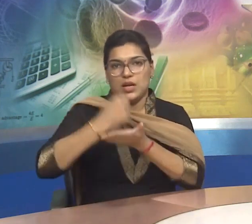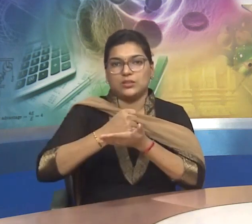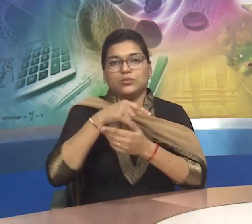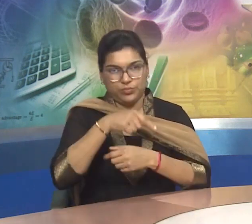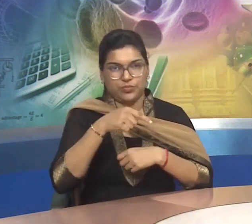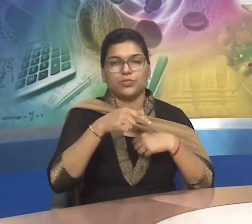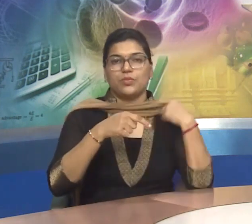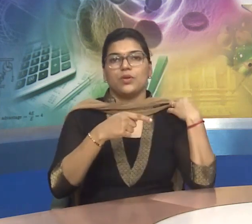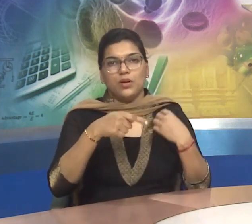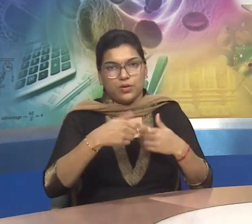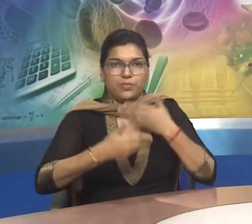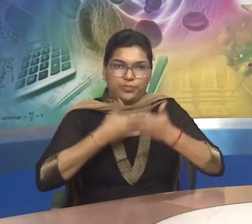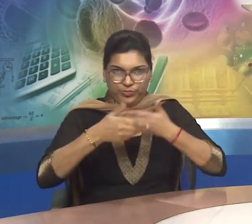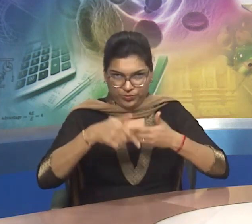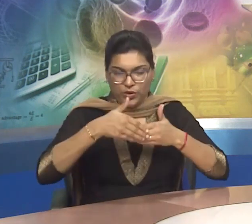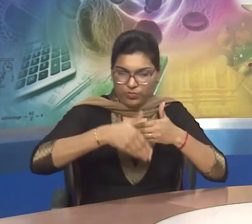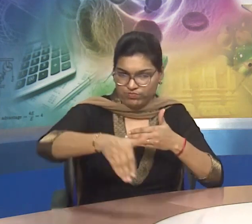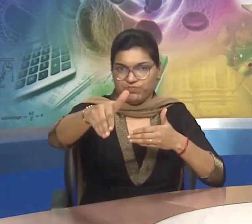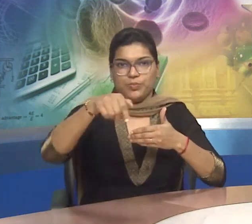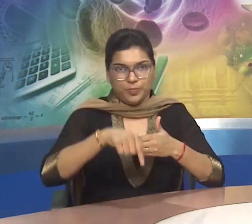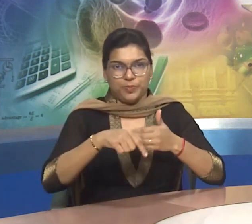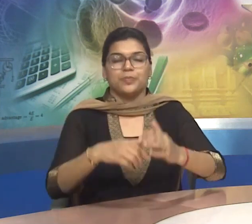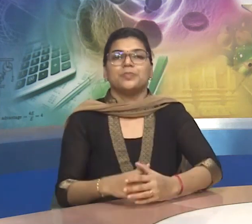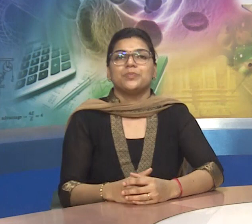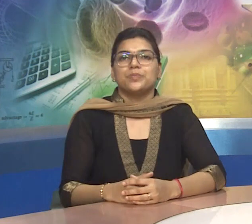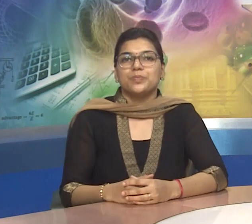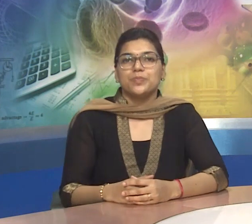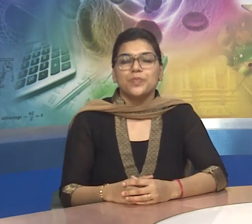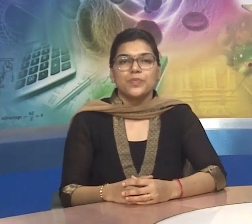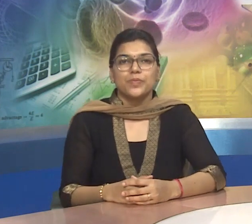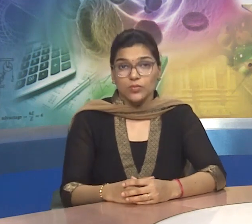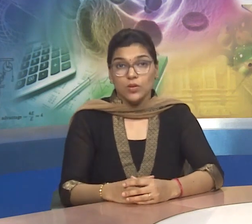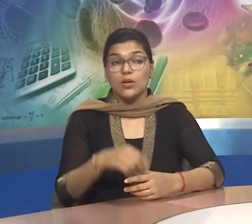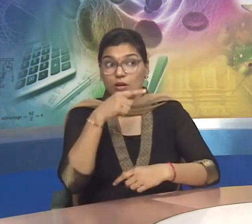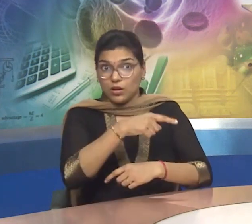Or else we also can call them as basic rights.